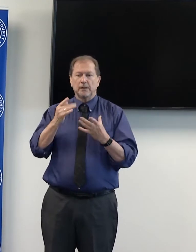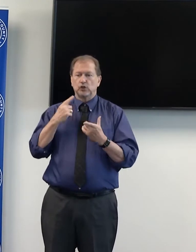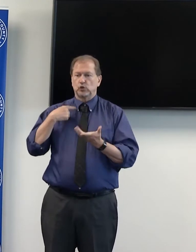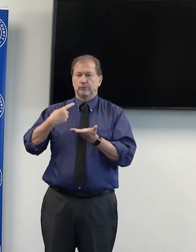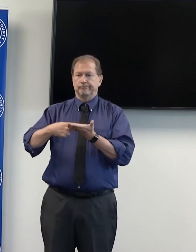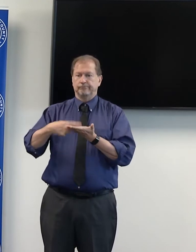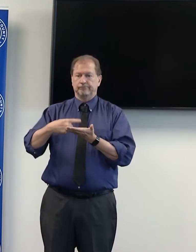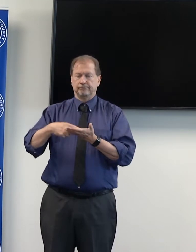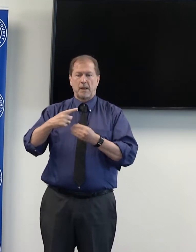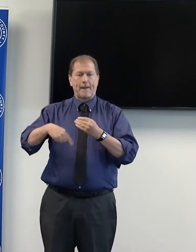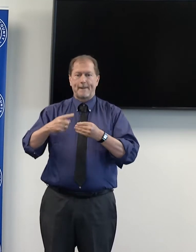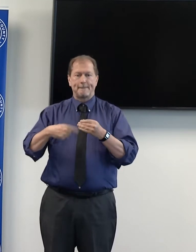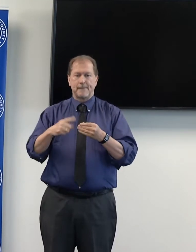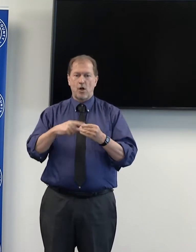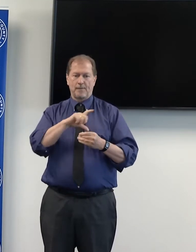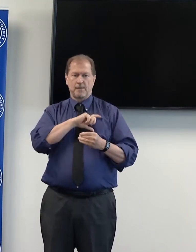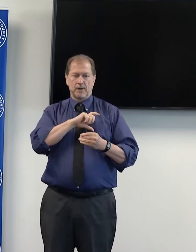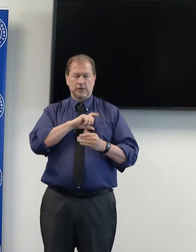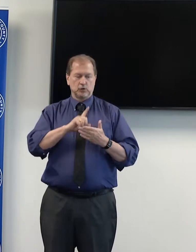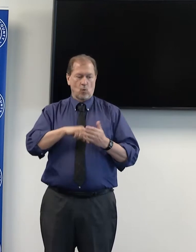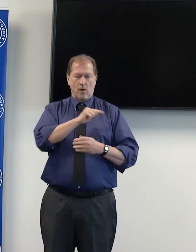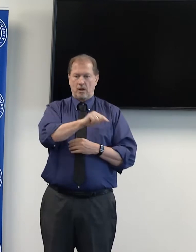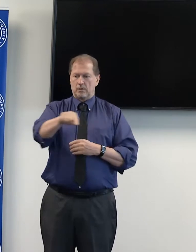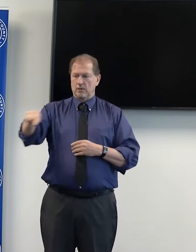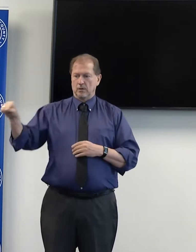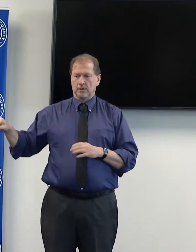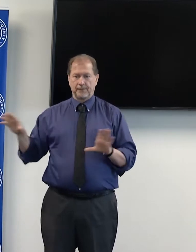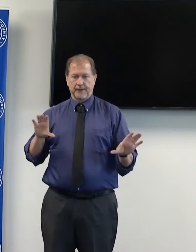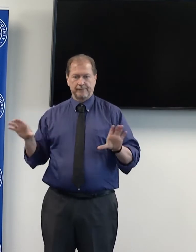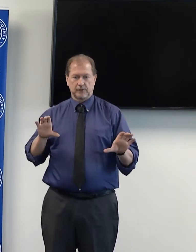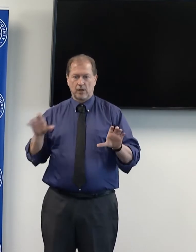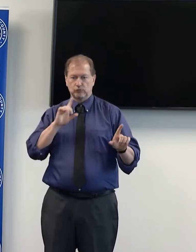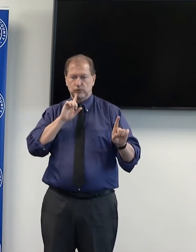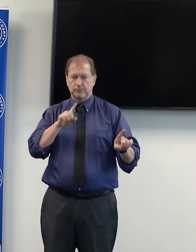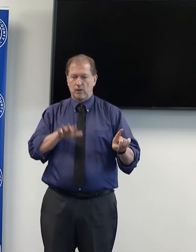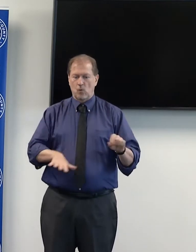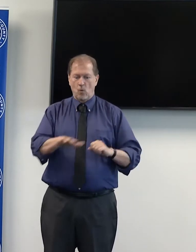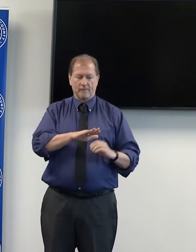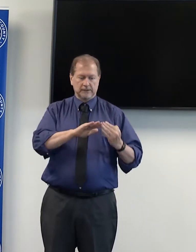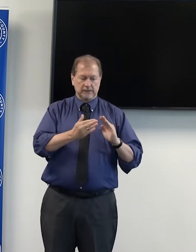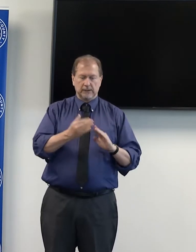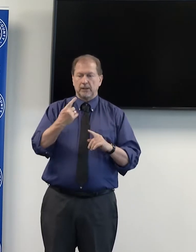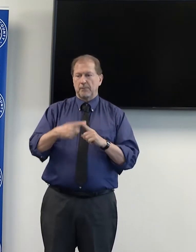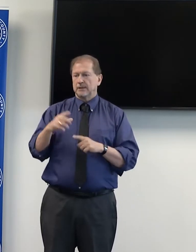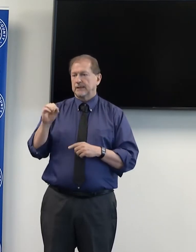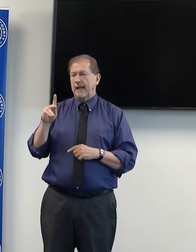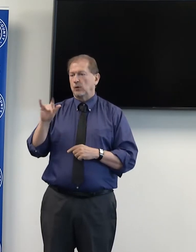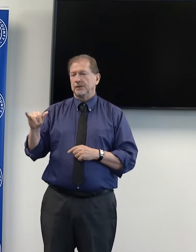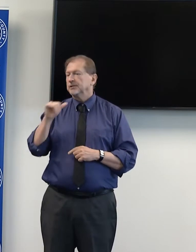information about the various ways in which the police have responded across the city or across the county.